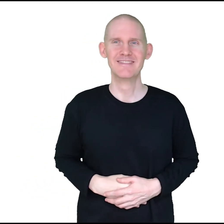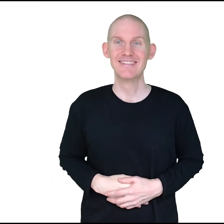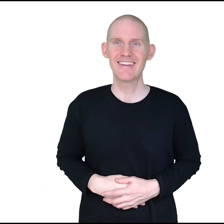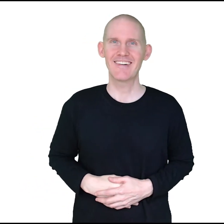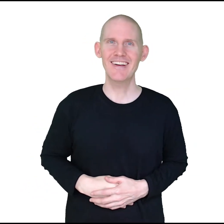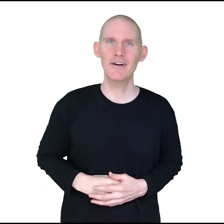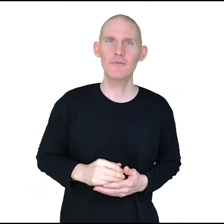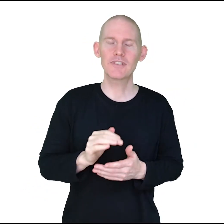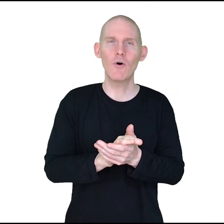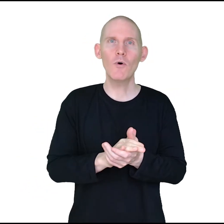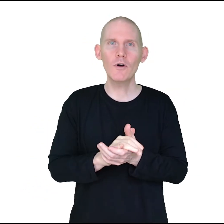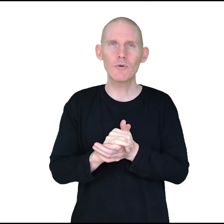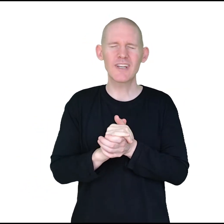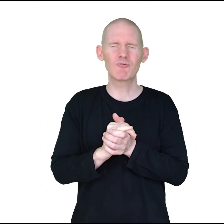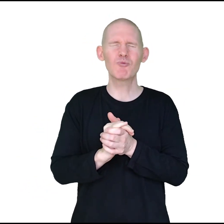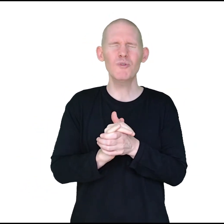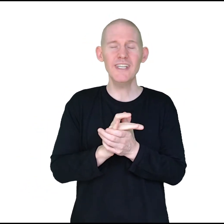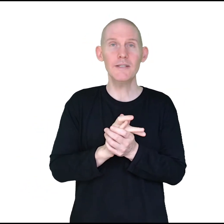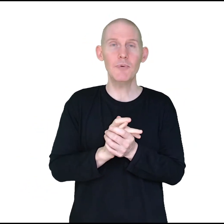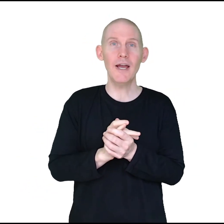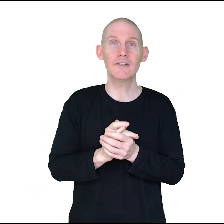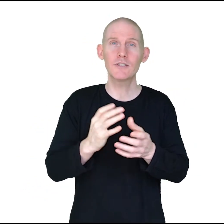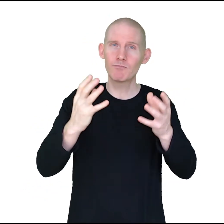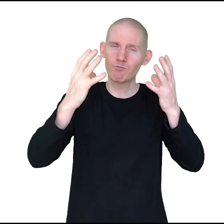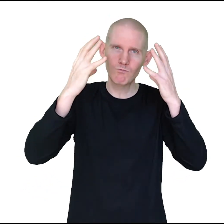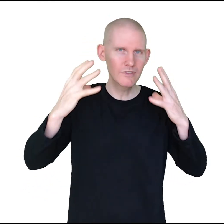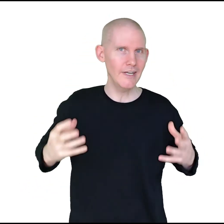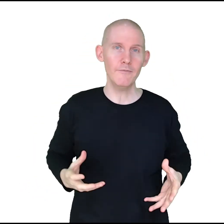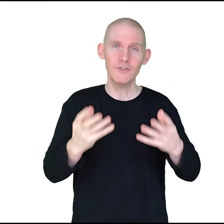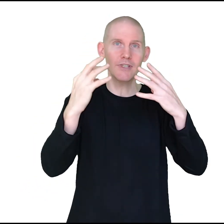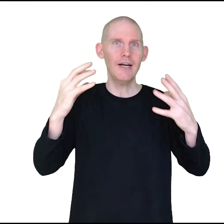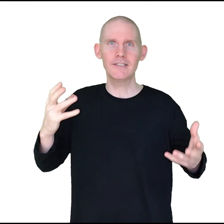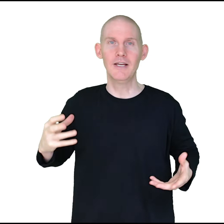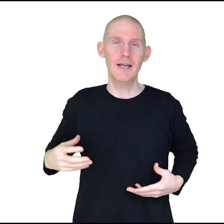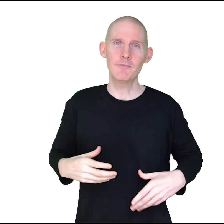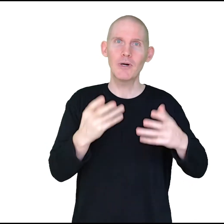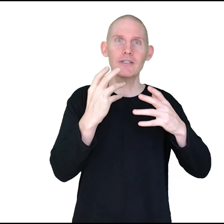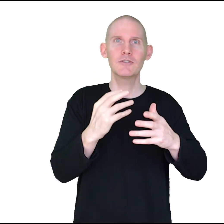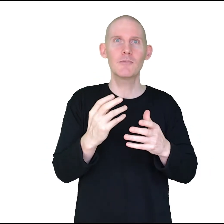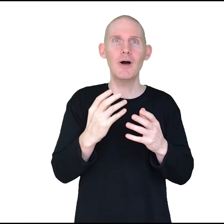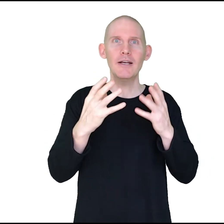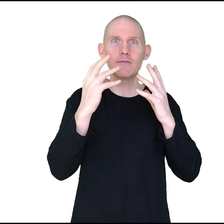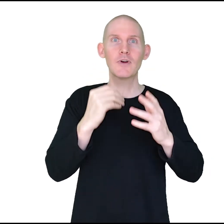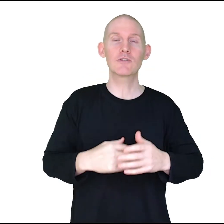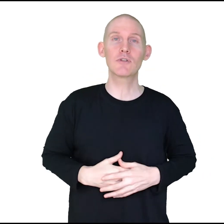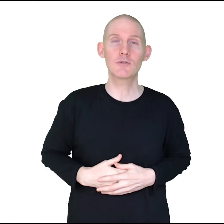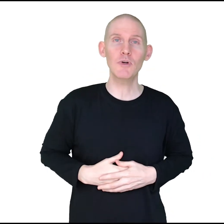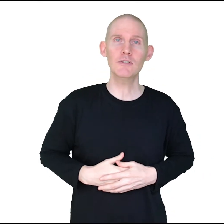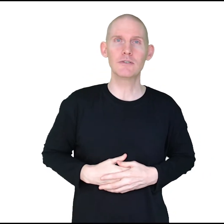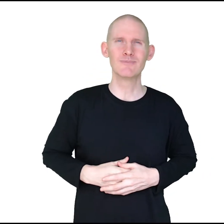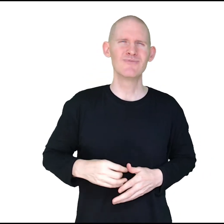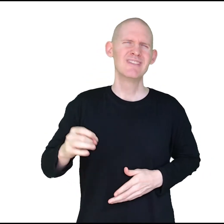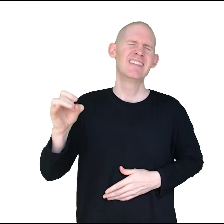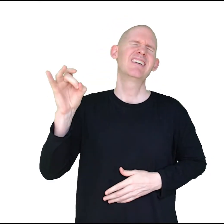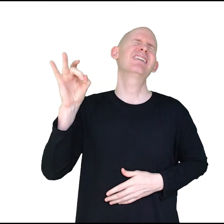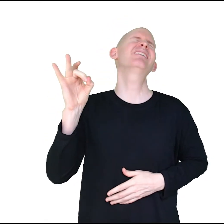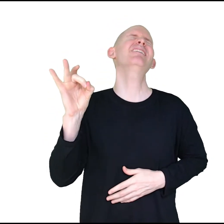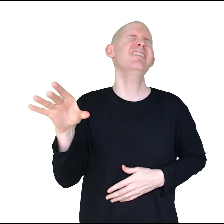All right, now if it's horrible, like really bad, just emphasize, embellish your body and facial expressions.